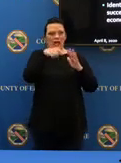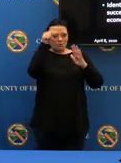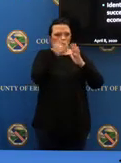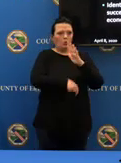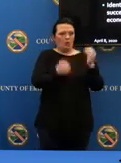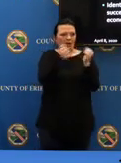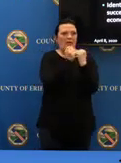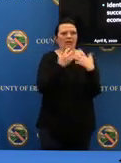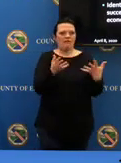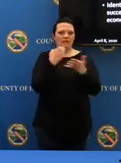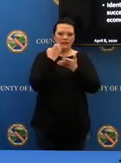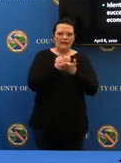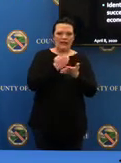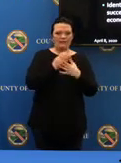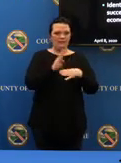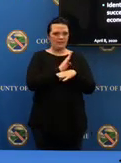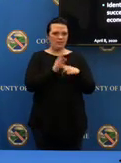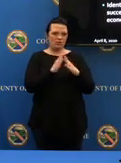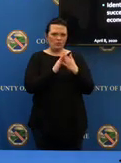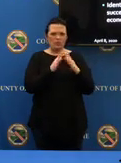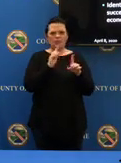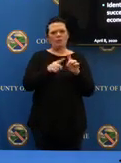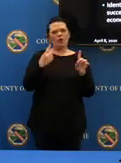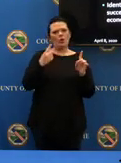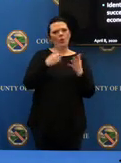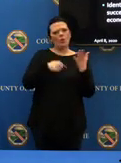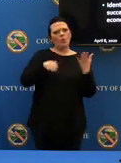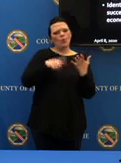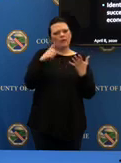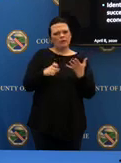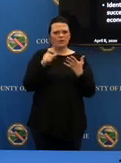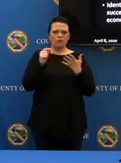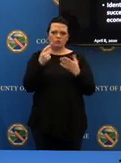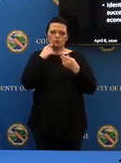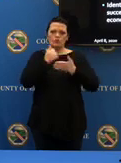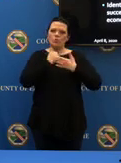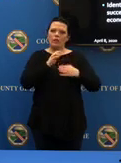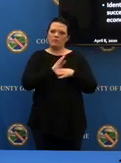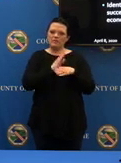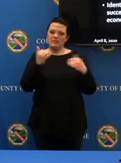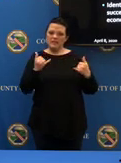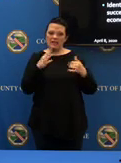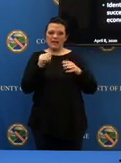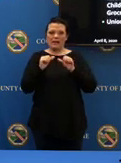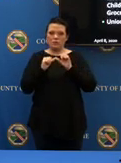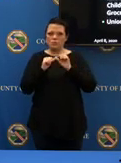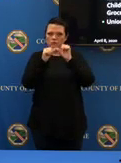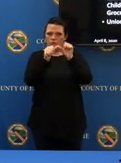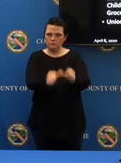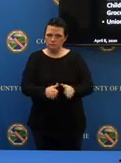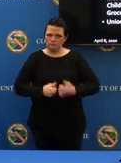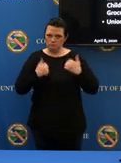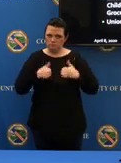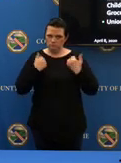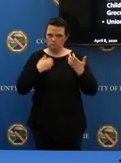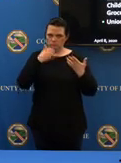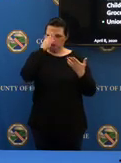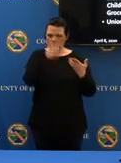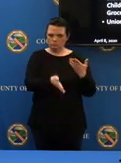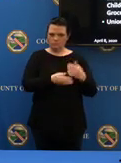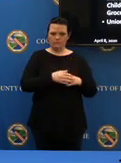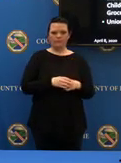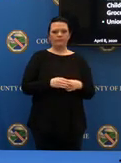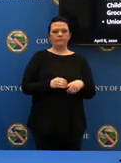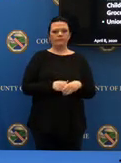economy and the business community, but we're looking what we need to do to help businesses today and also to sustain businesses in the future. The